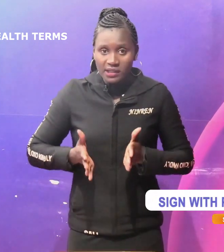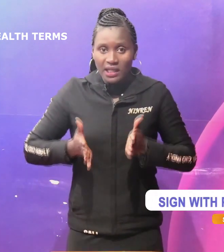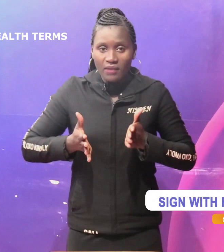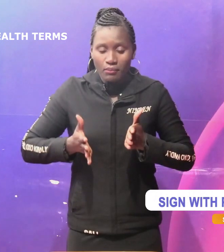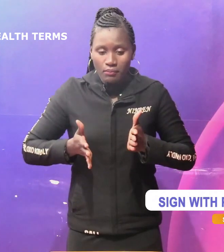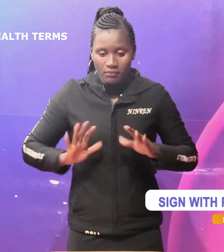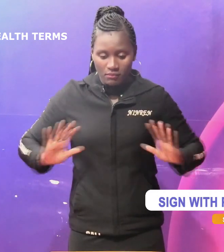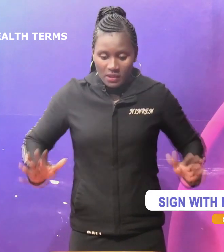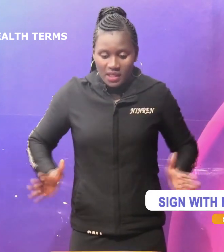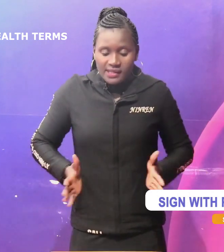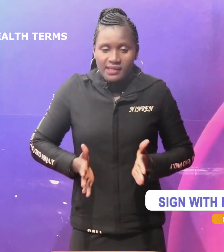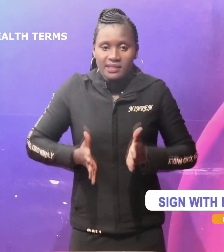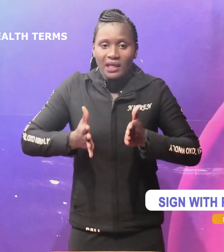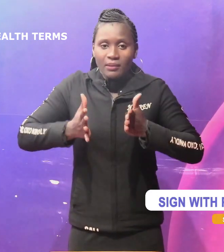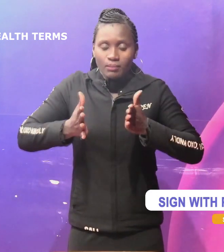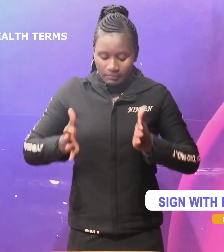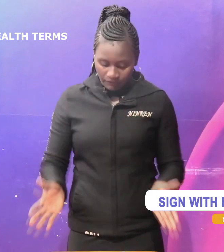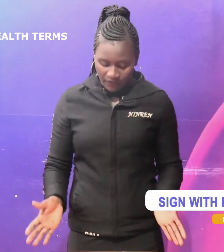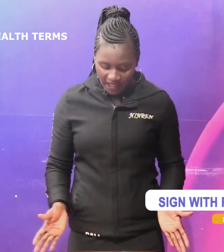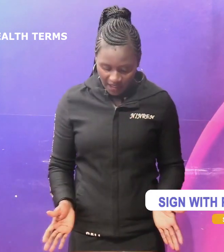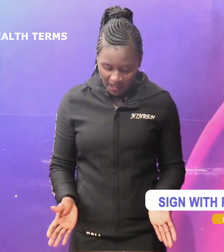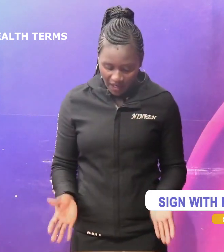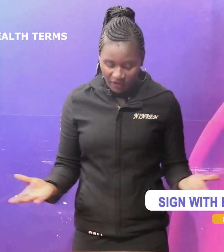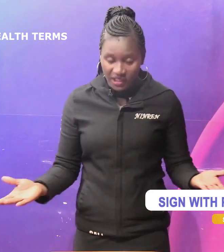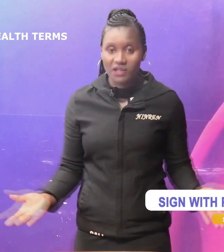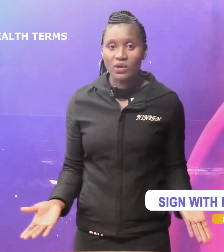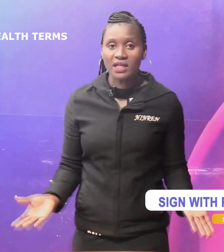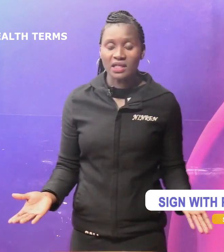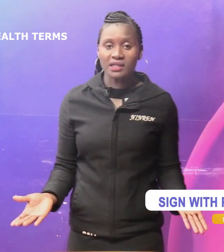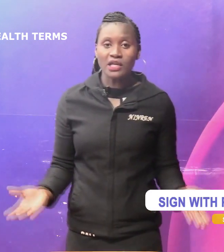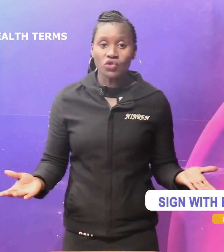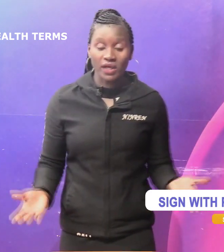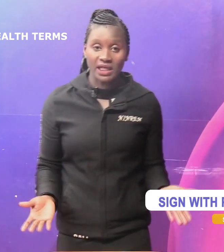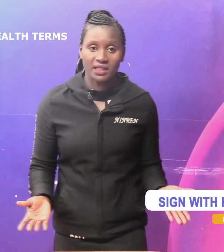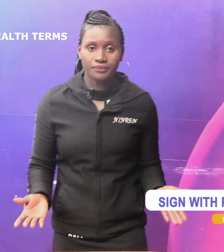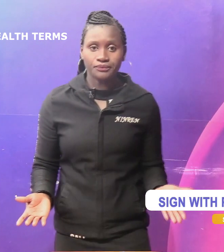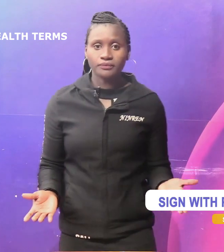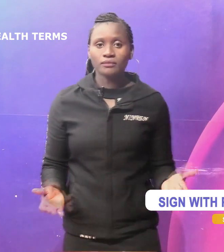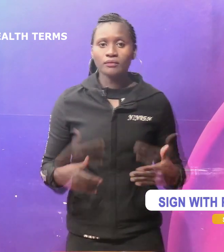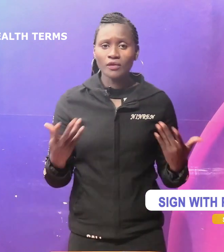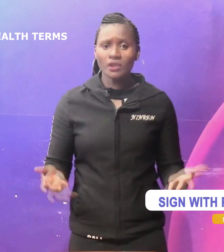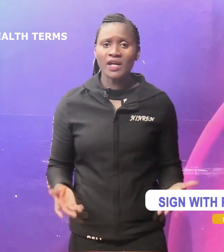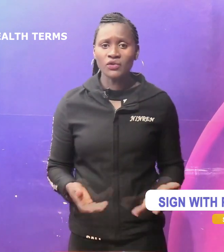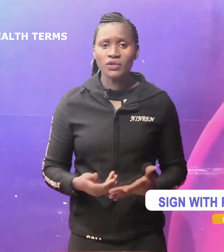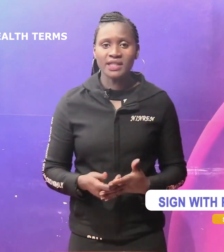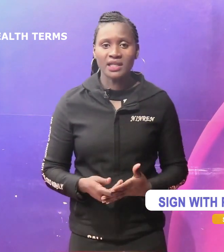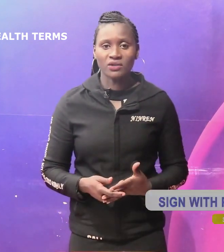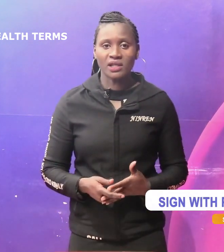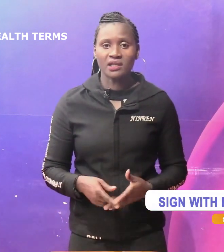slim, slim. And then our next word is toilet. How do we sign toilet?